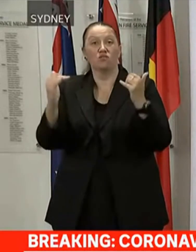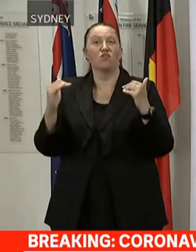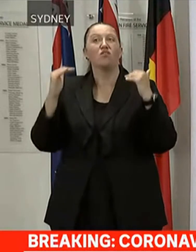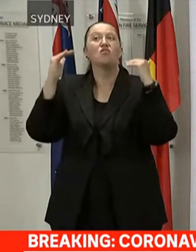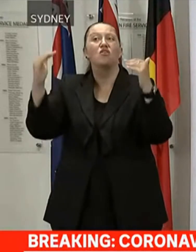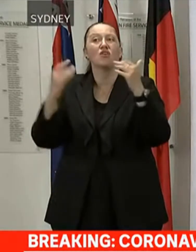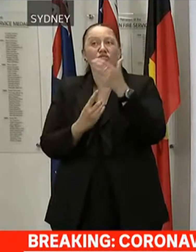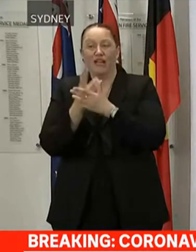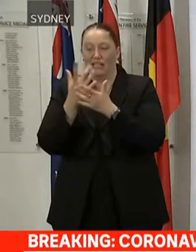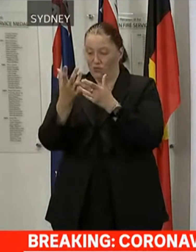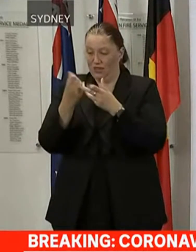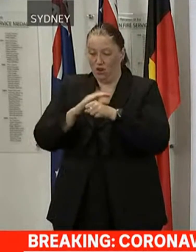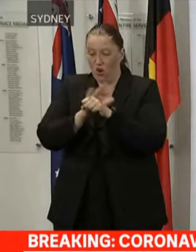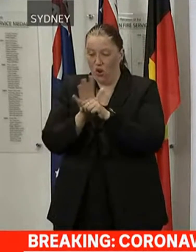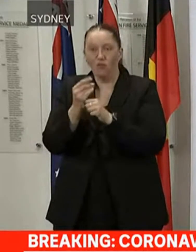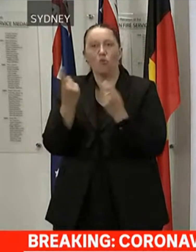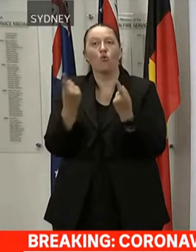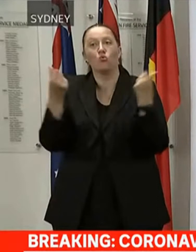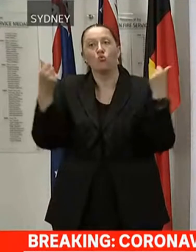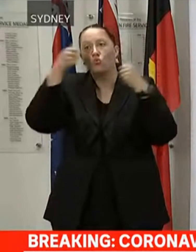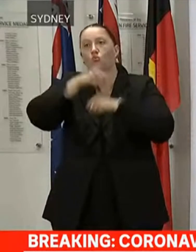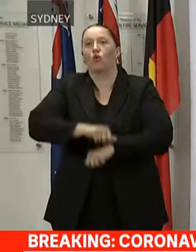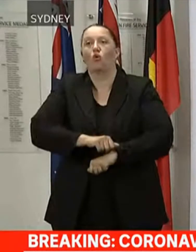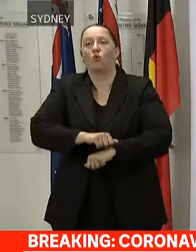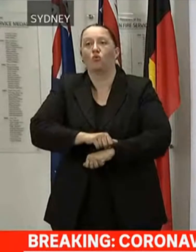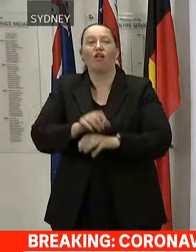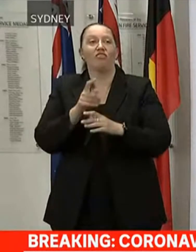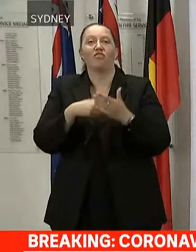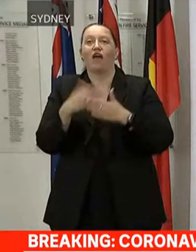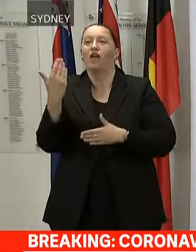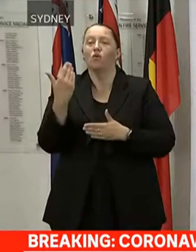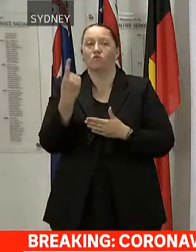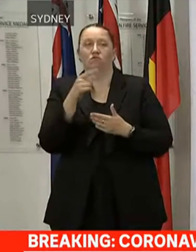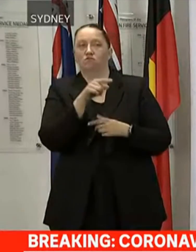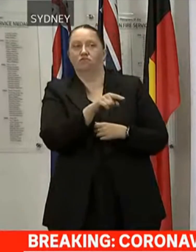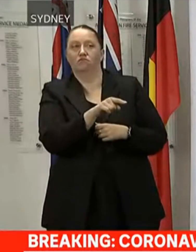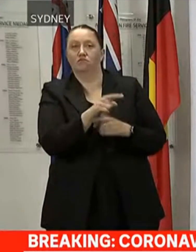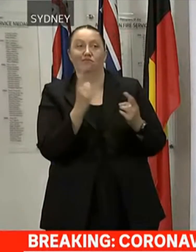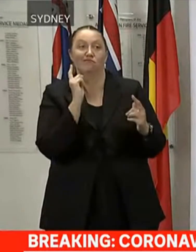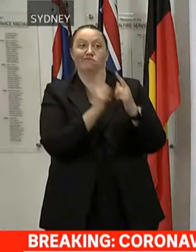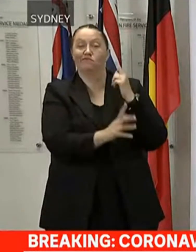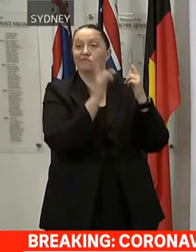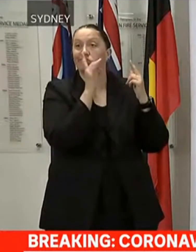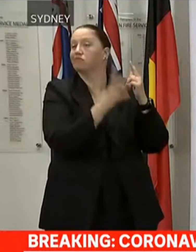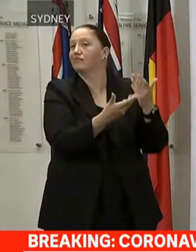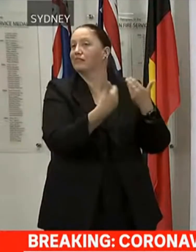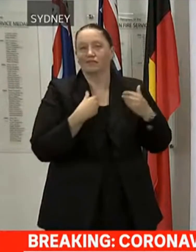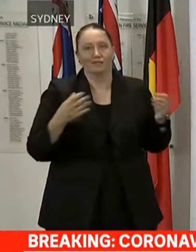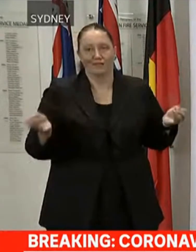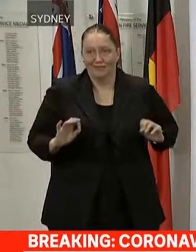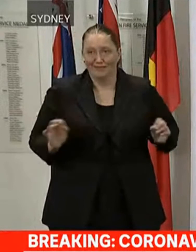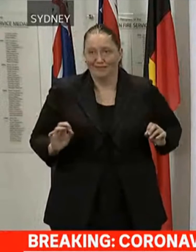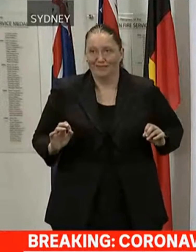well, a friend or a contact or someone you see often, rather than a random occurrence. And it's this setting,